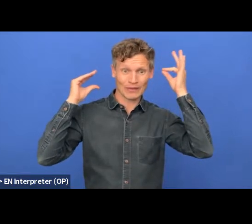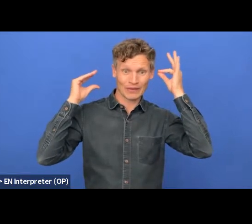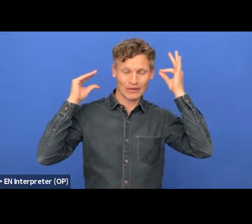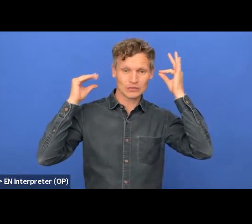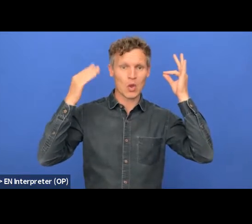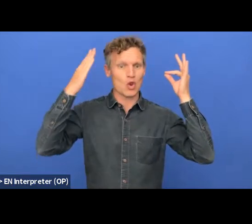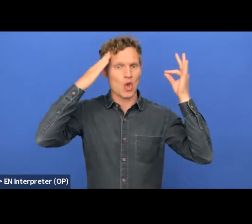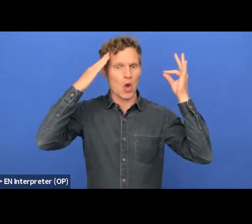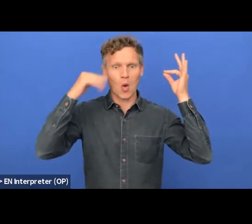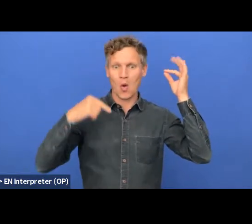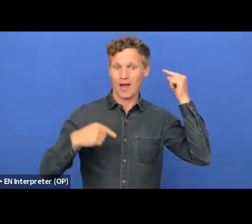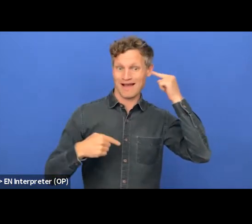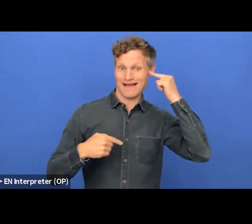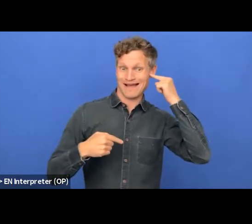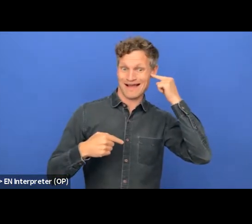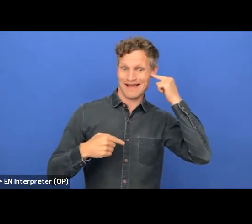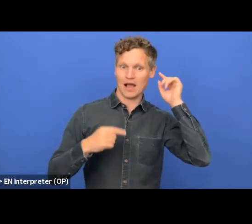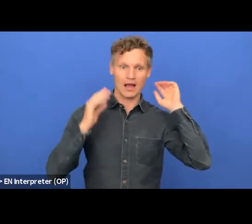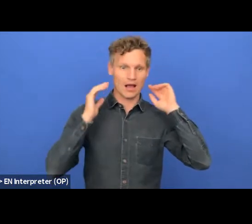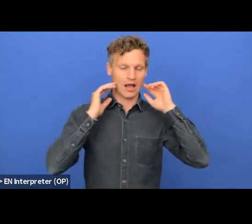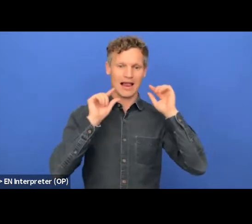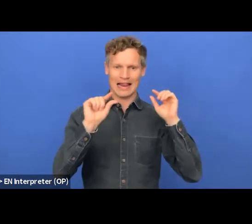dominant ear, then